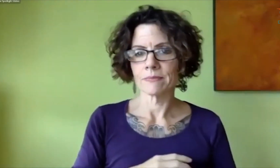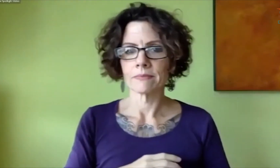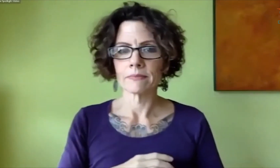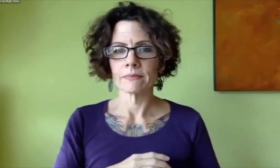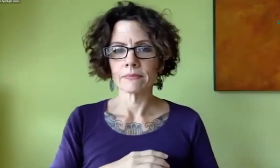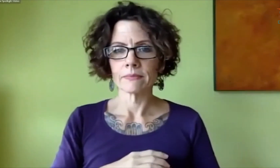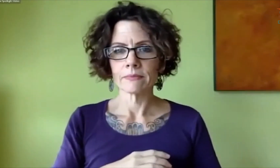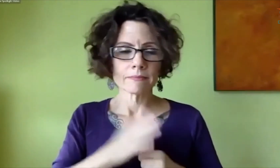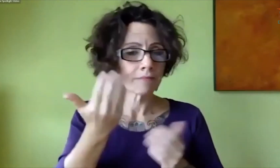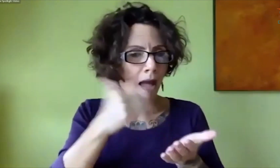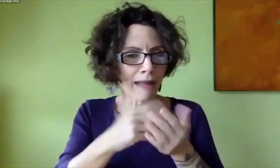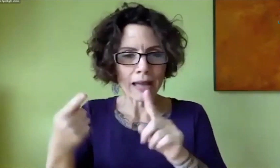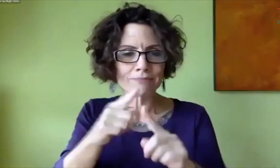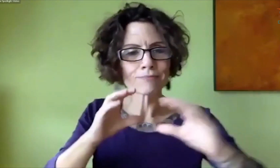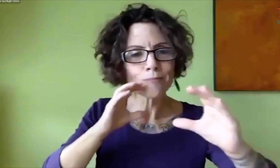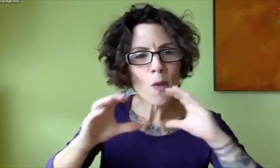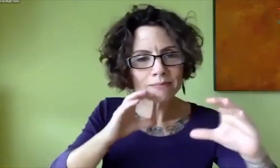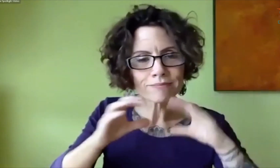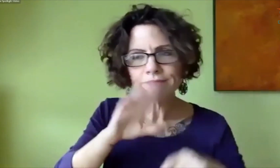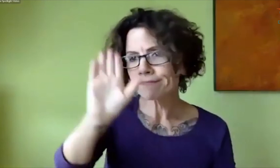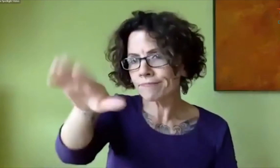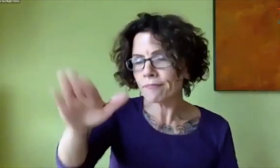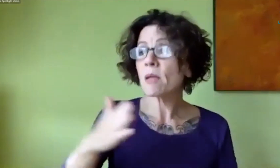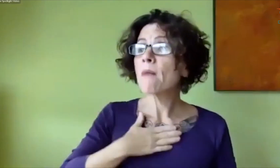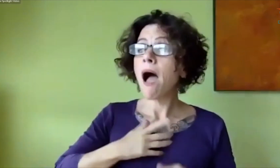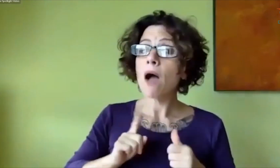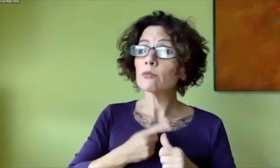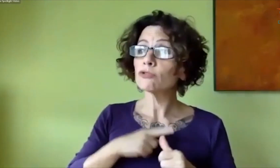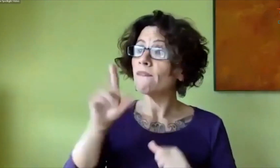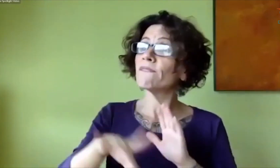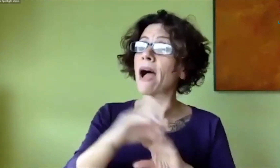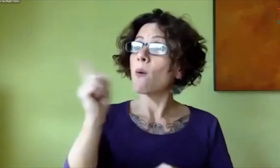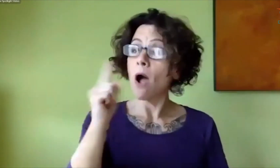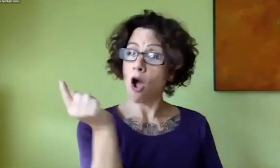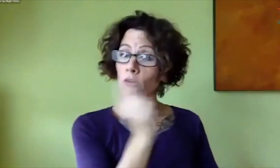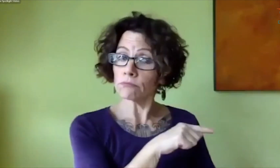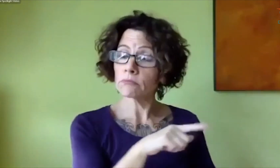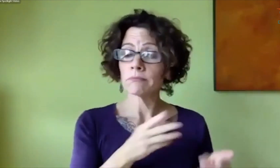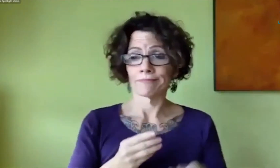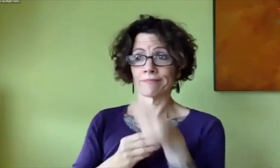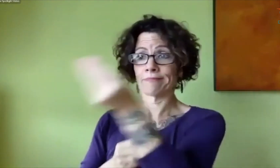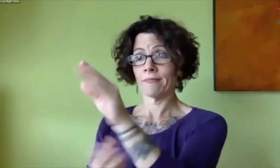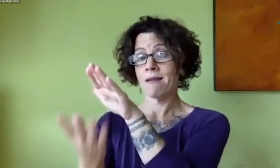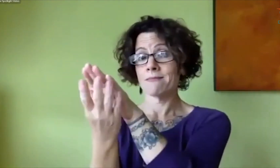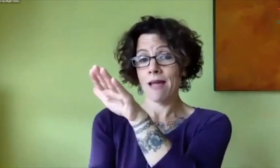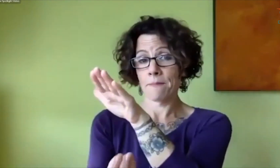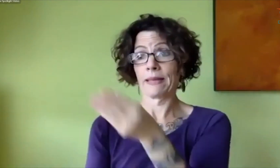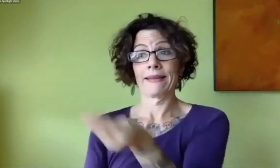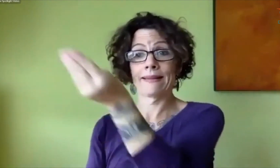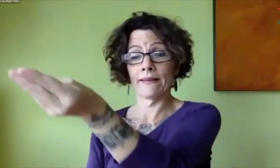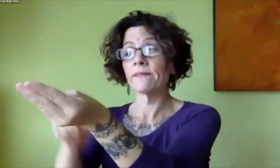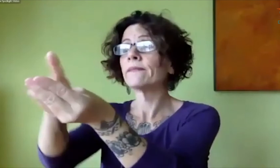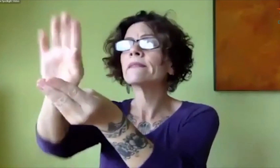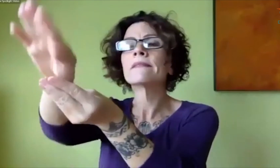copy. Always. But the original document you keep. And again,